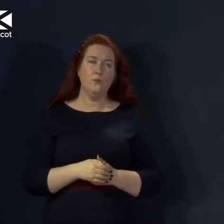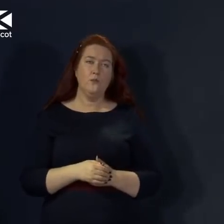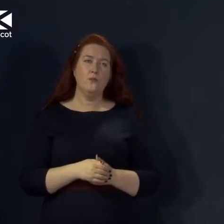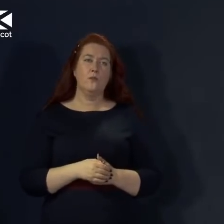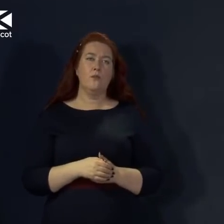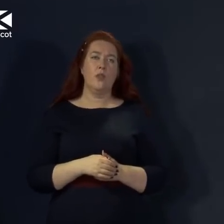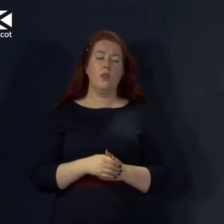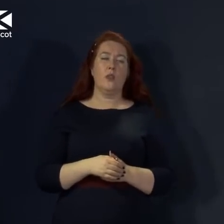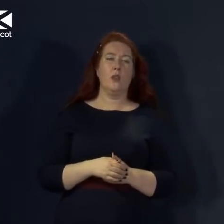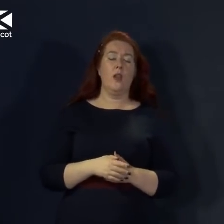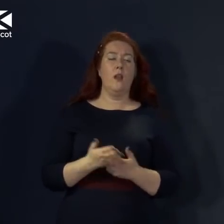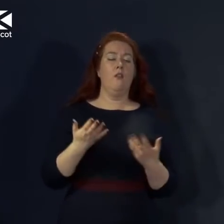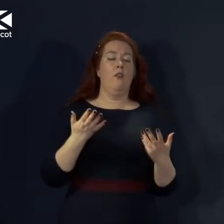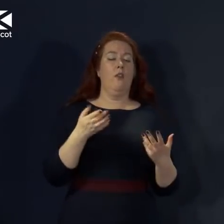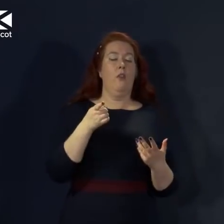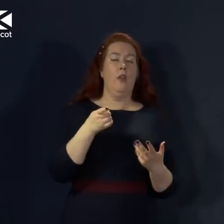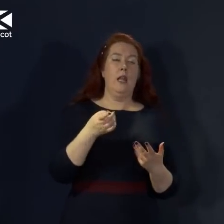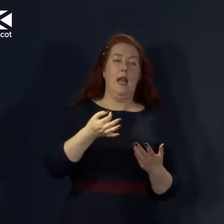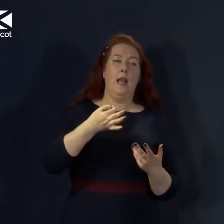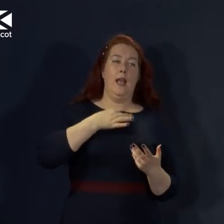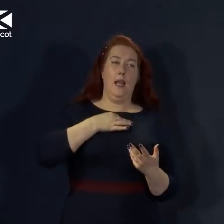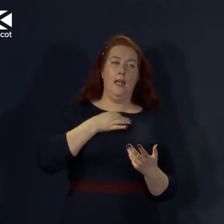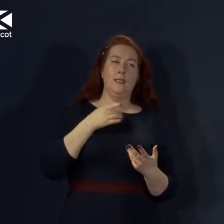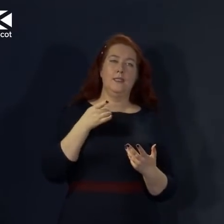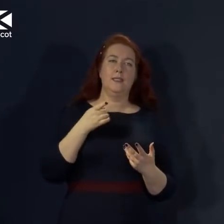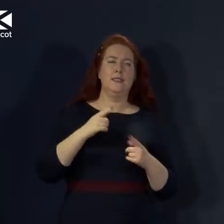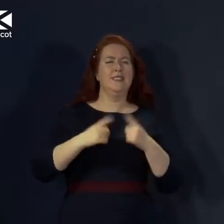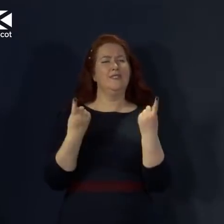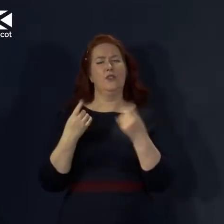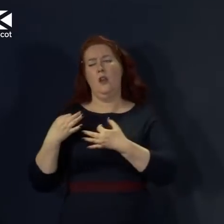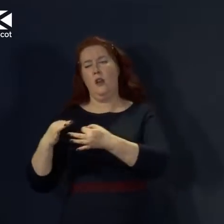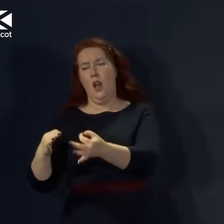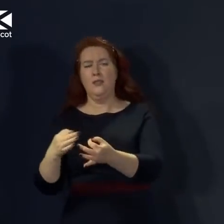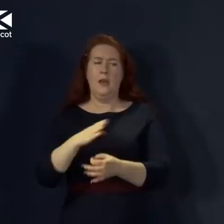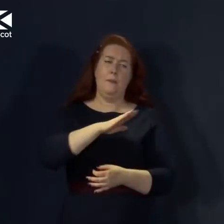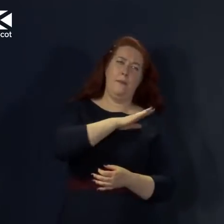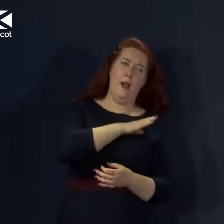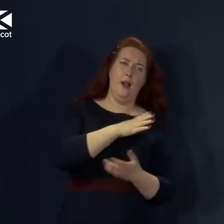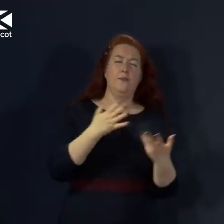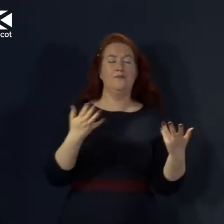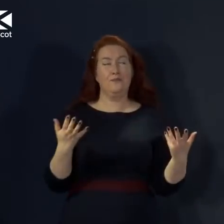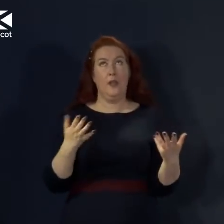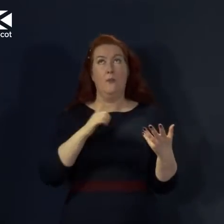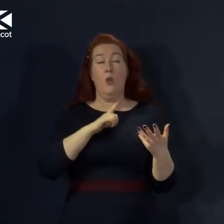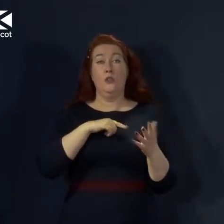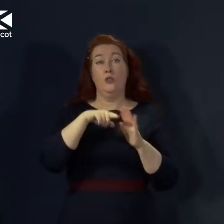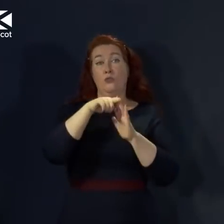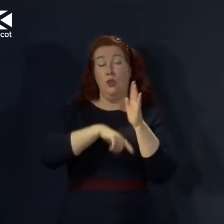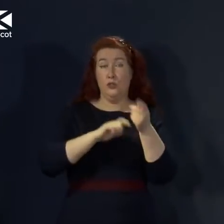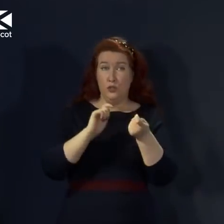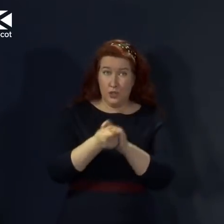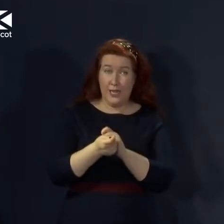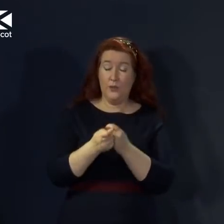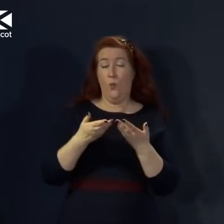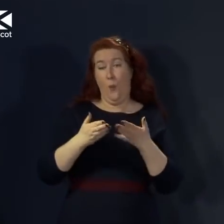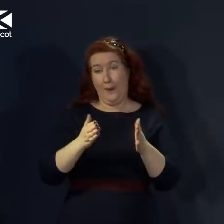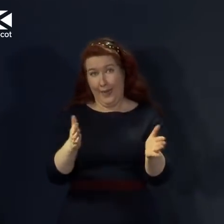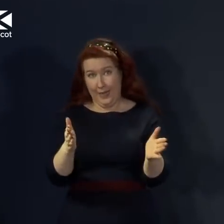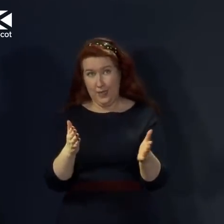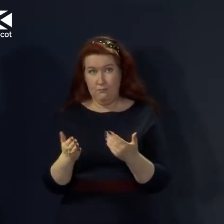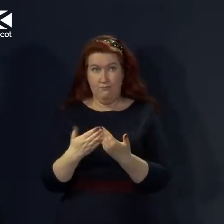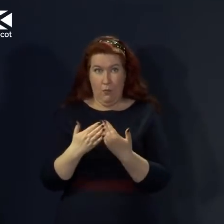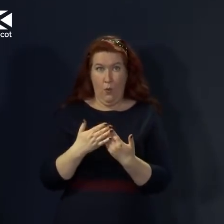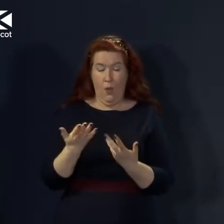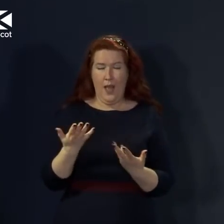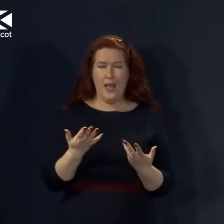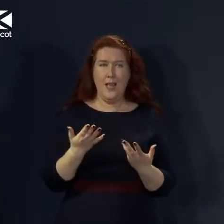the issue of what makes a garden different to a park, increasingly as we start to come out of restrictions, and we saw this last summer,